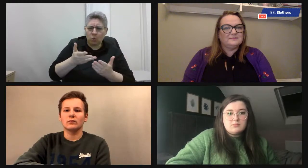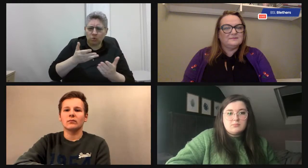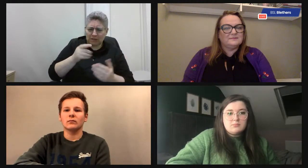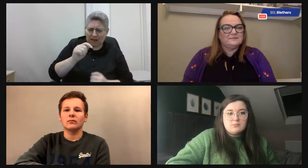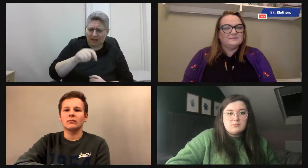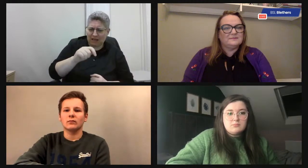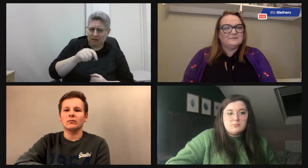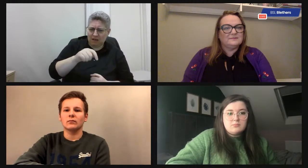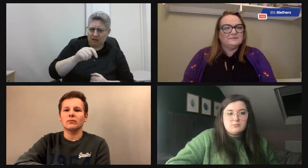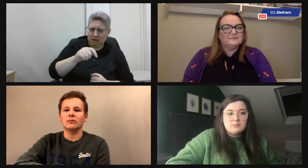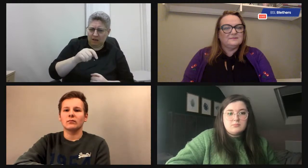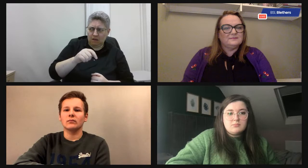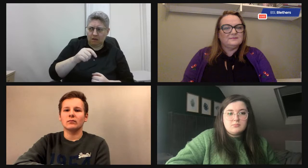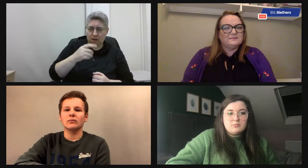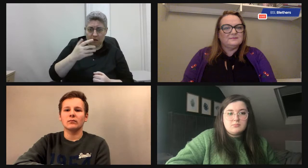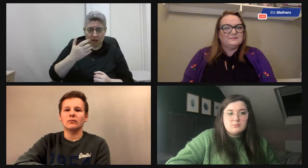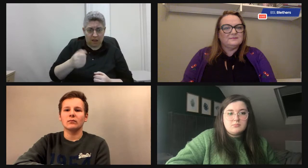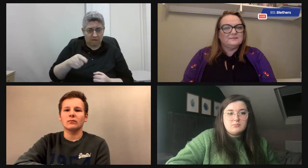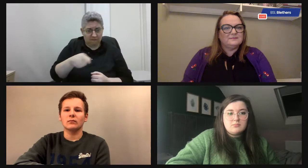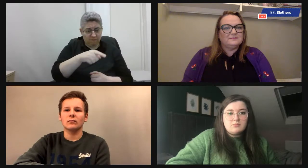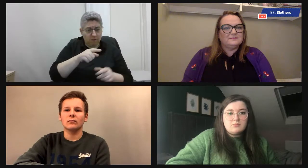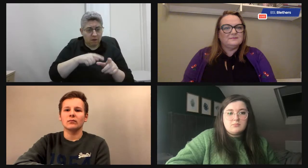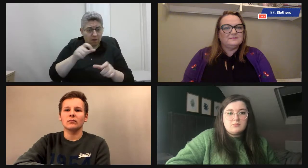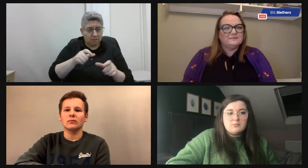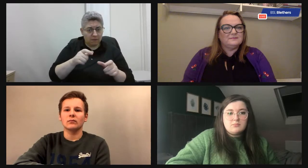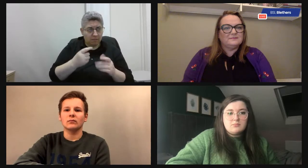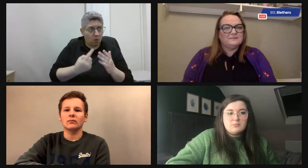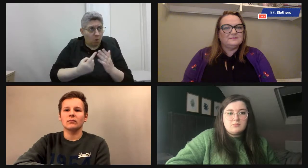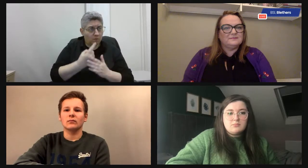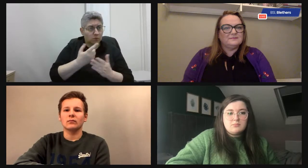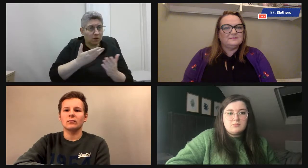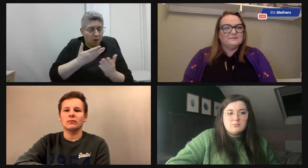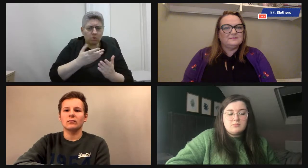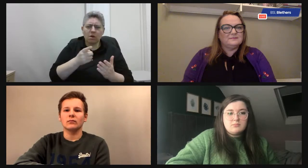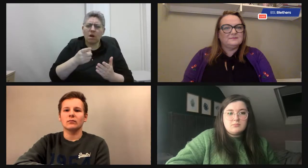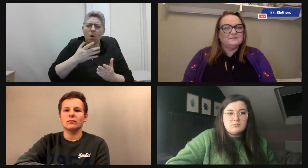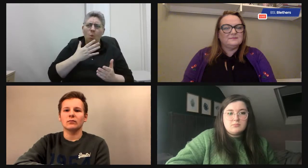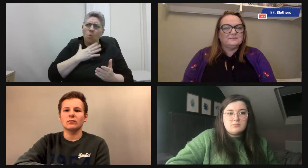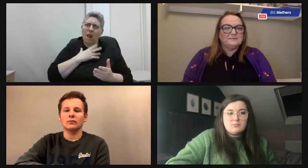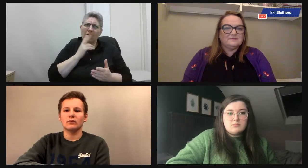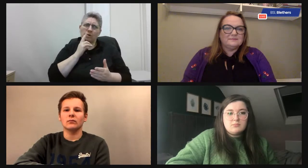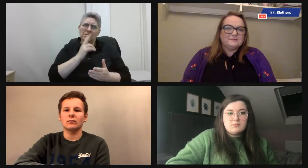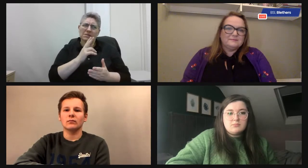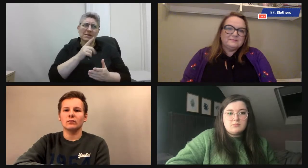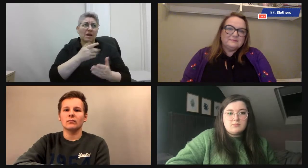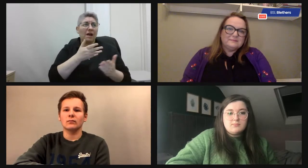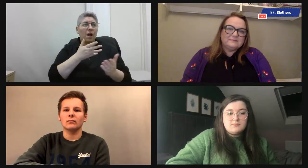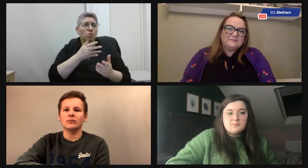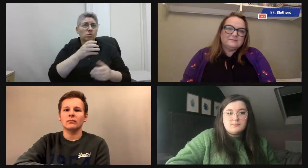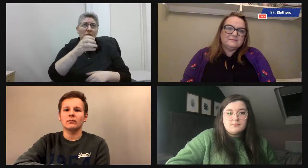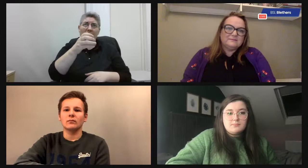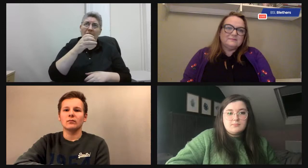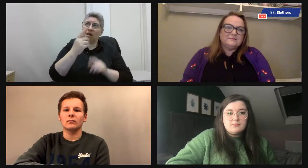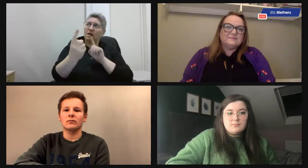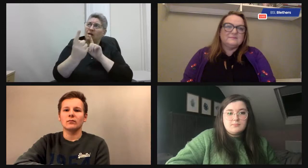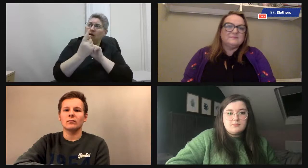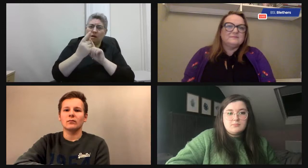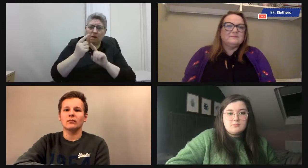medication? What's out there for you? And in terms of counselling,